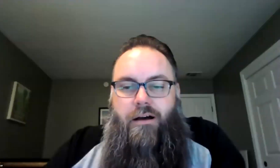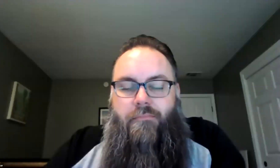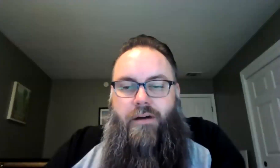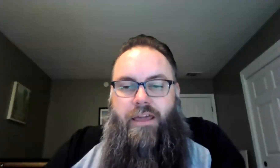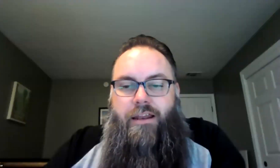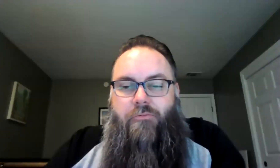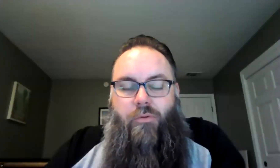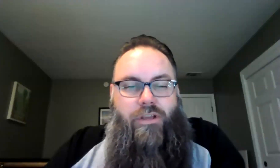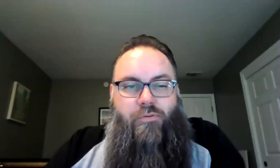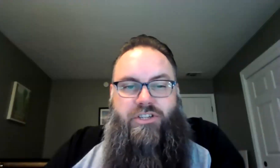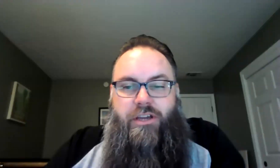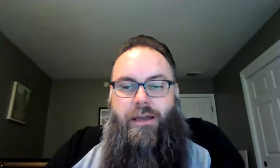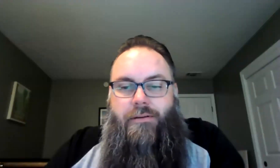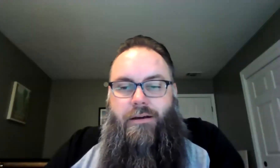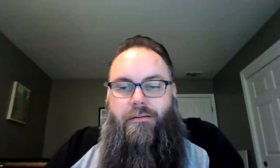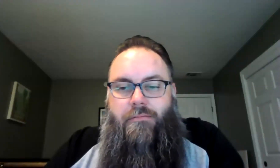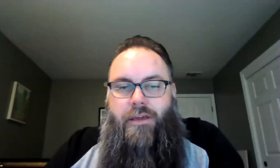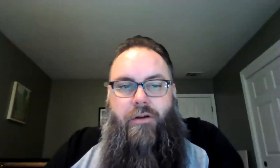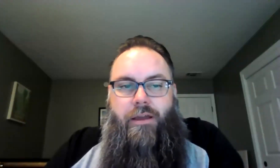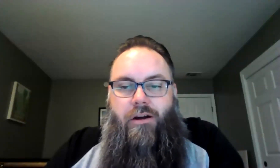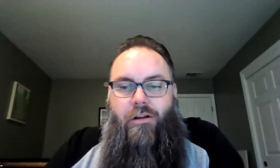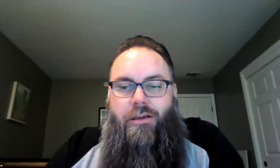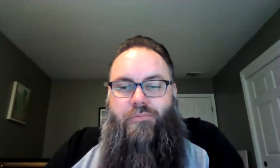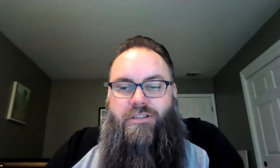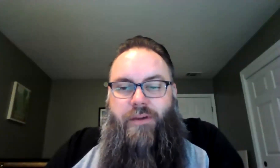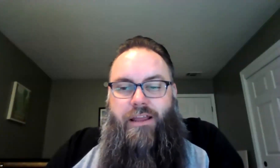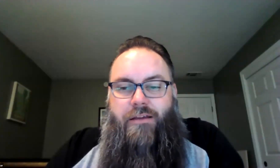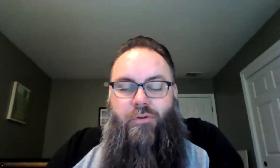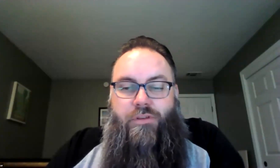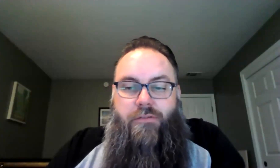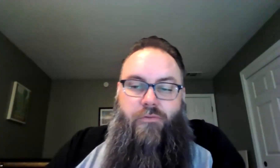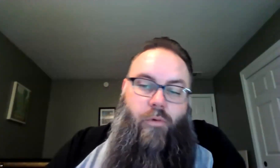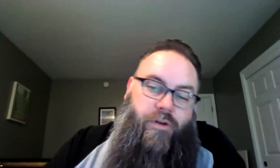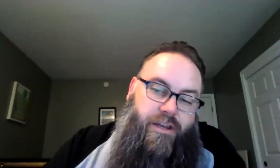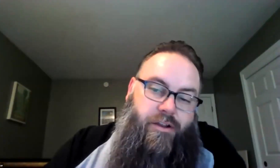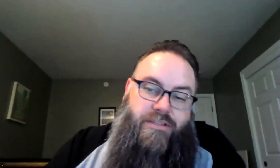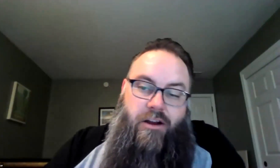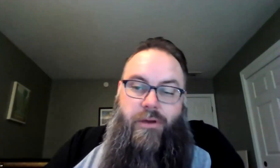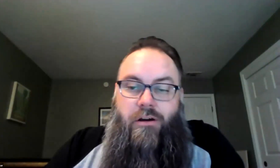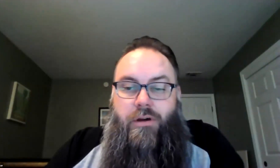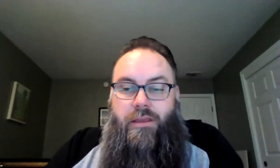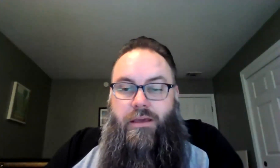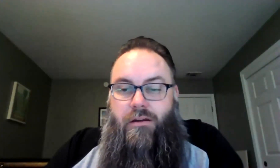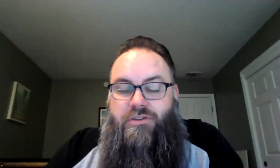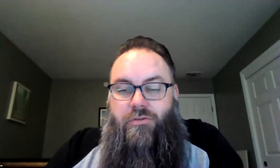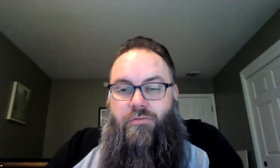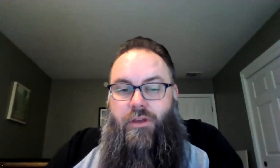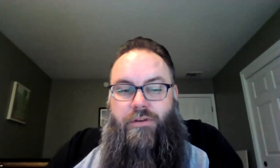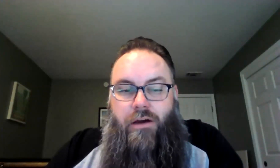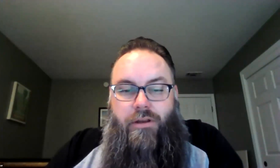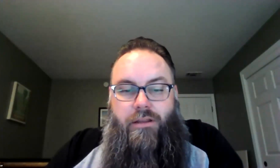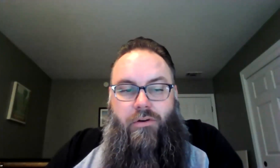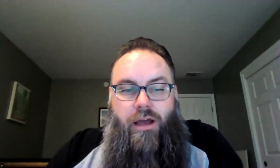Awesome. Again, I really appreciate Gary and Carly participating both in the one we did here in Sacramento, and then